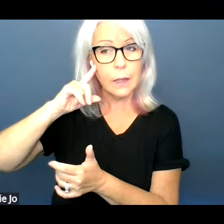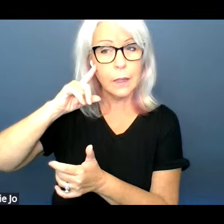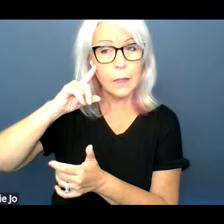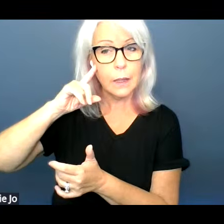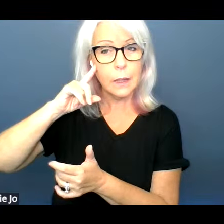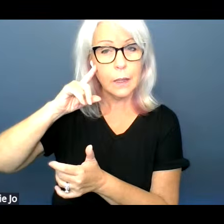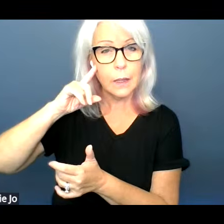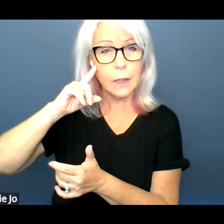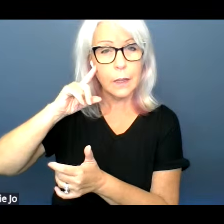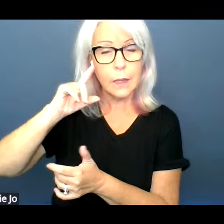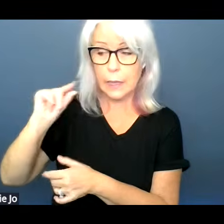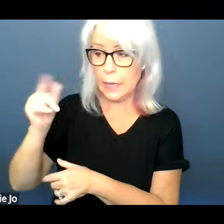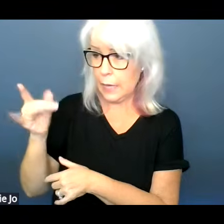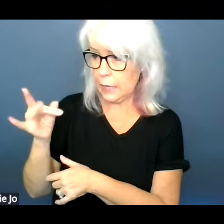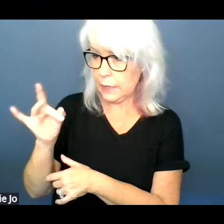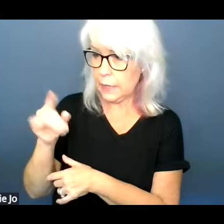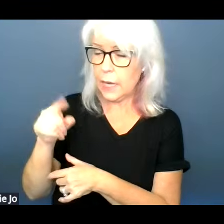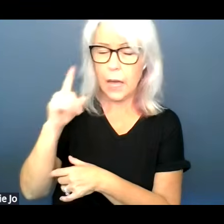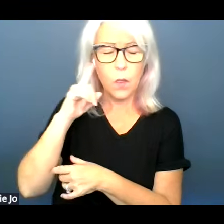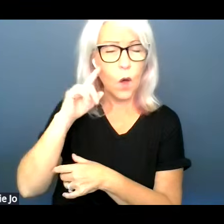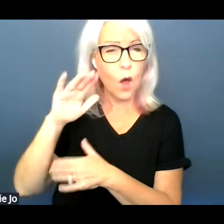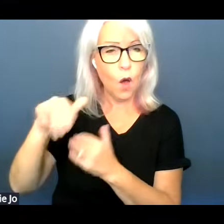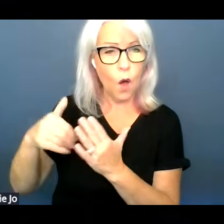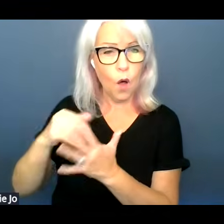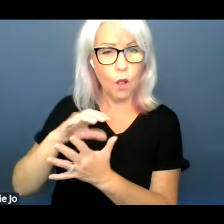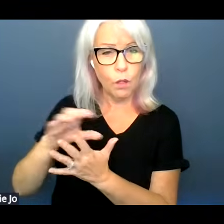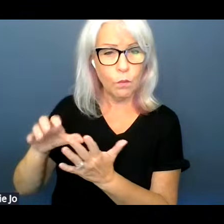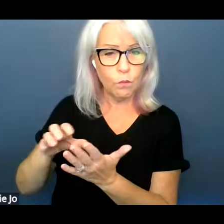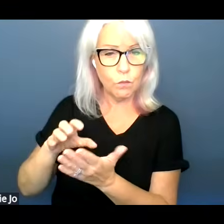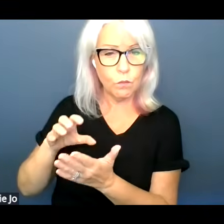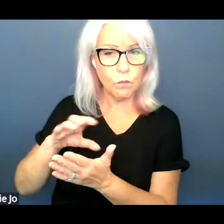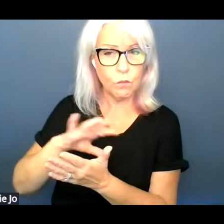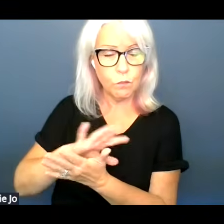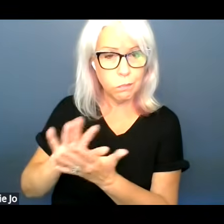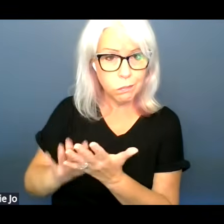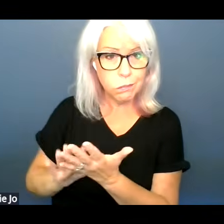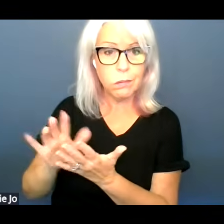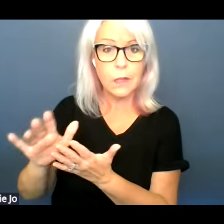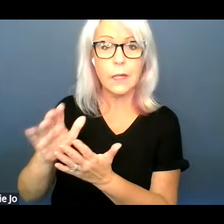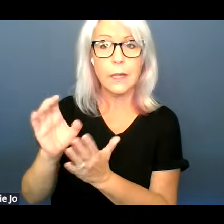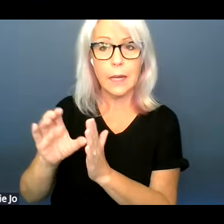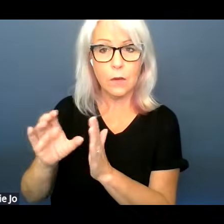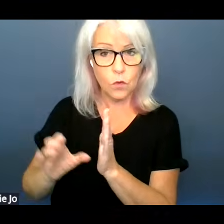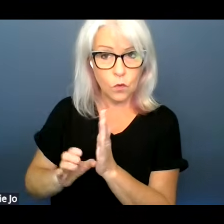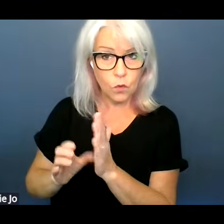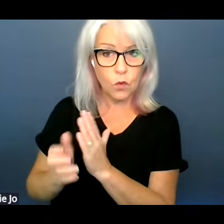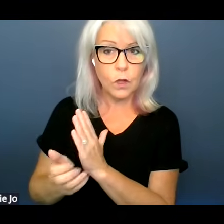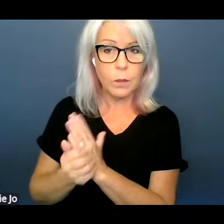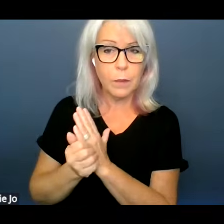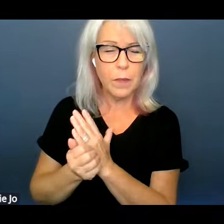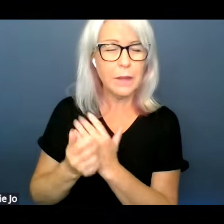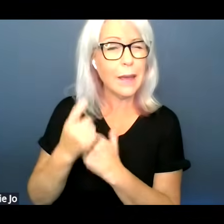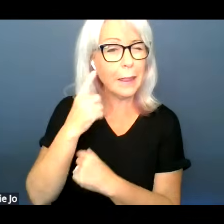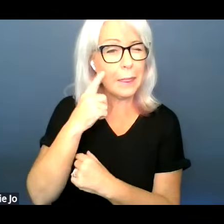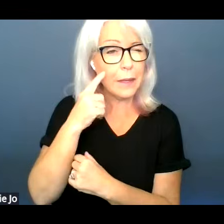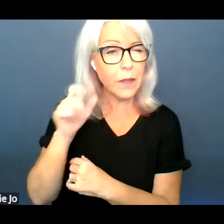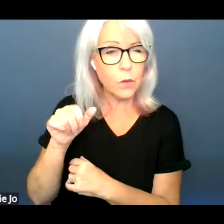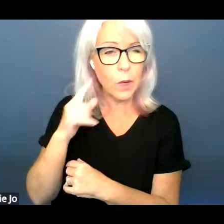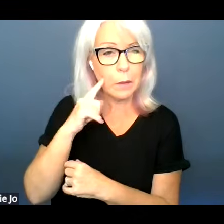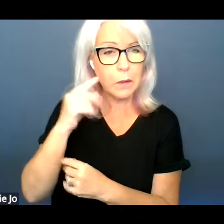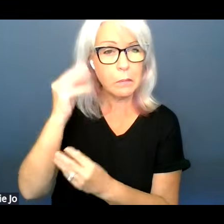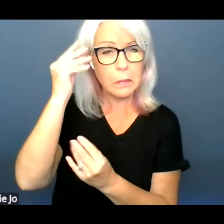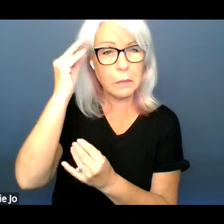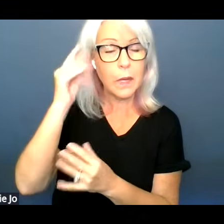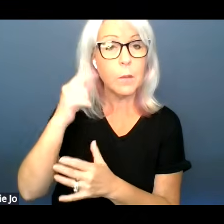18, but weren't those all constitutional amendments? That was a law. Okay, so that's what I would have looked at then. We can pull it up, but I guess the